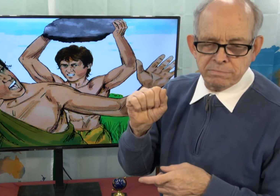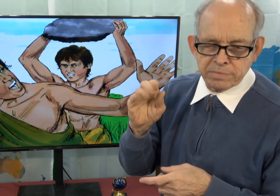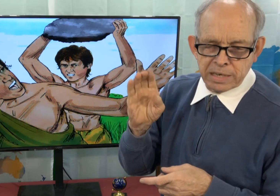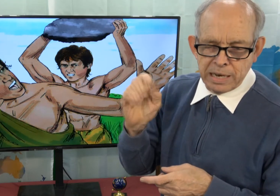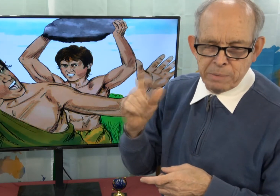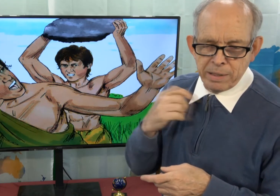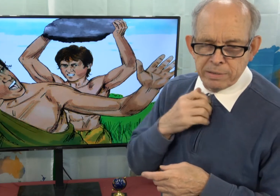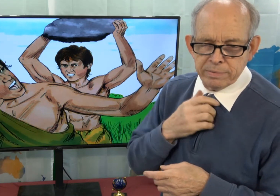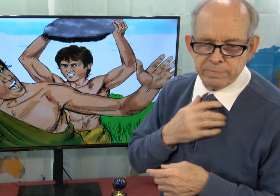Yeah. Abel.